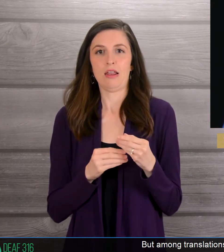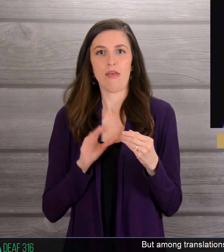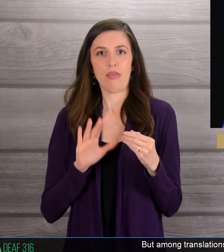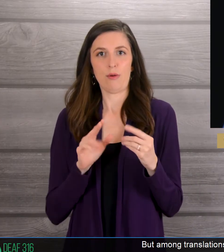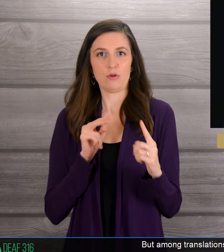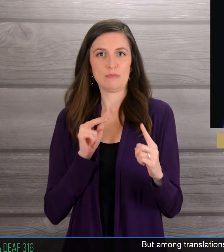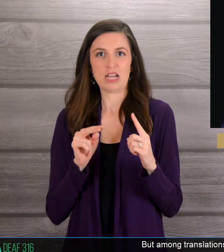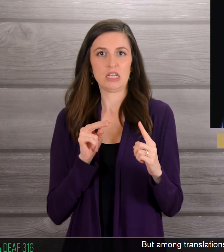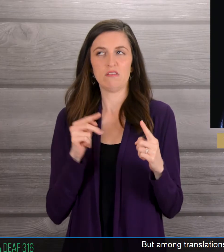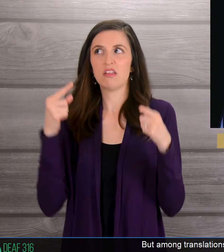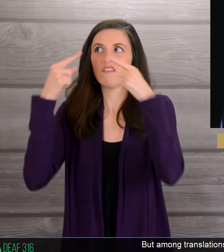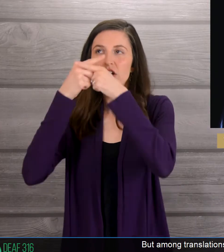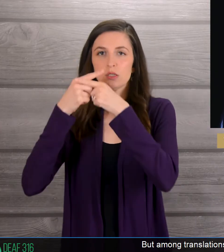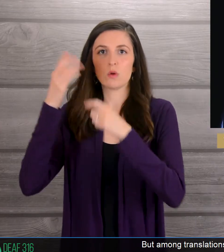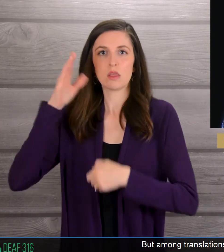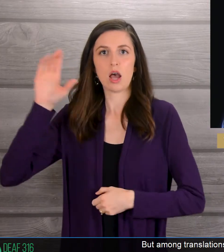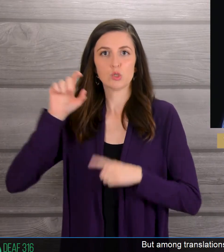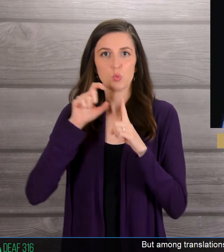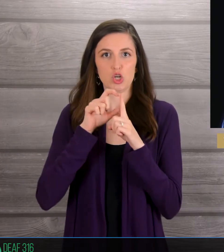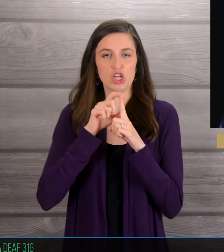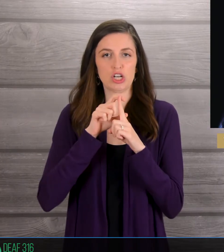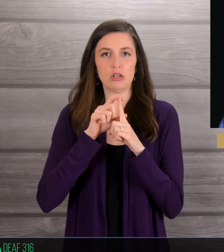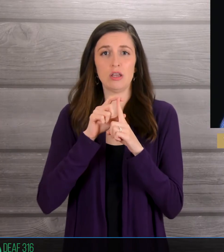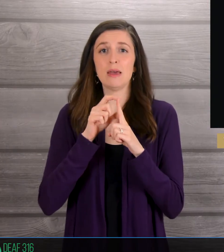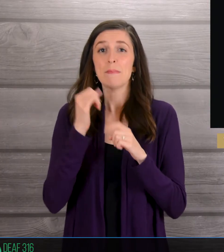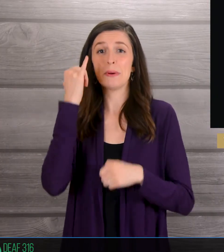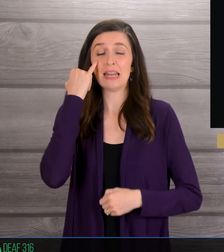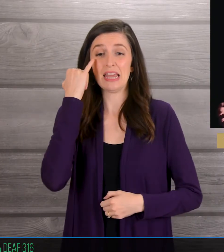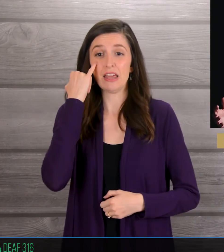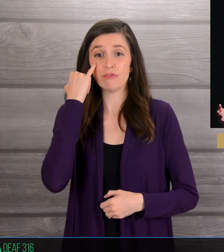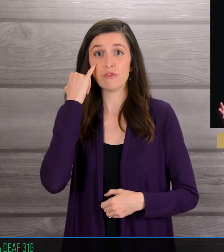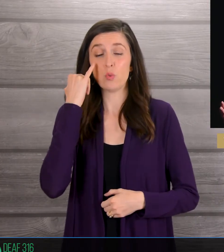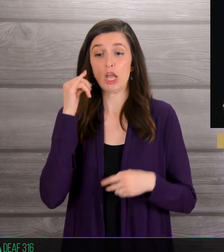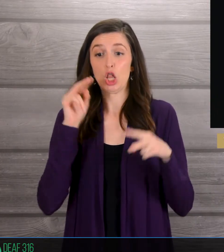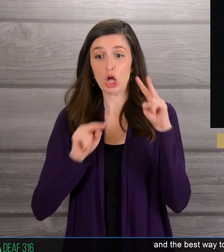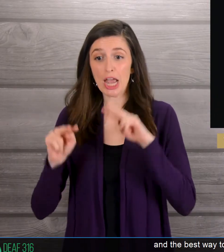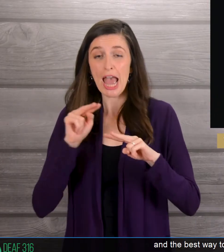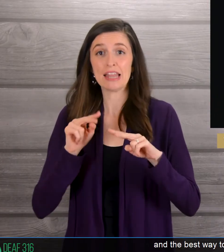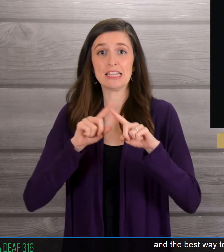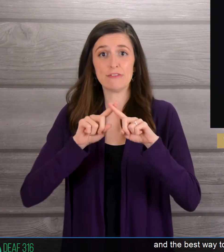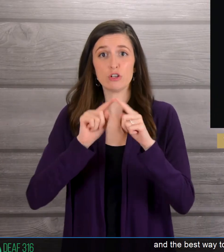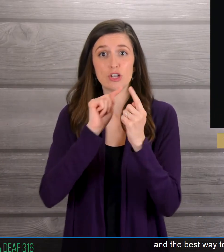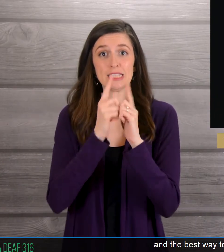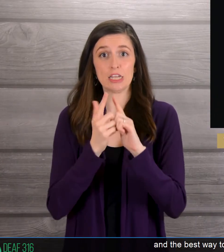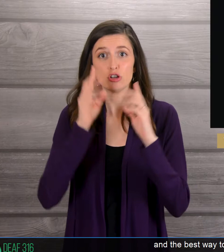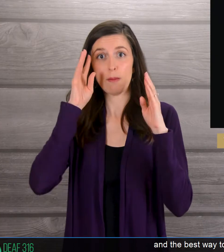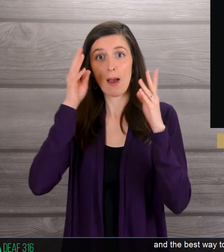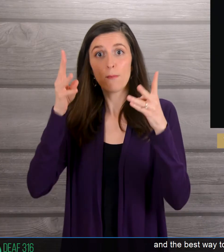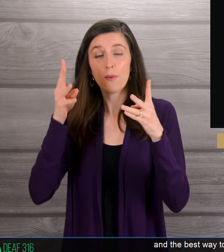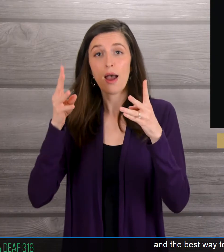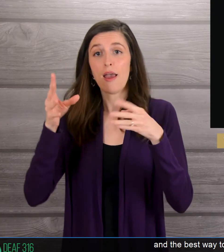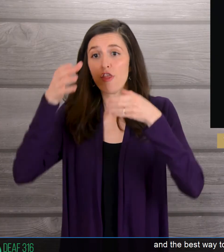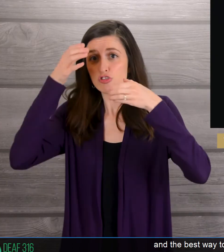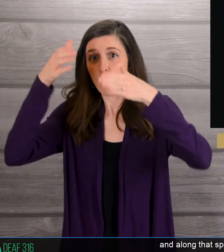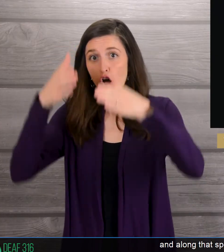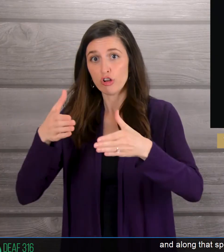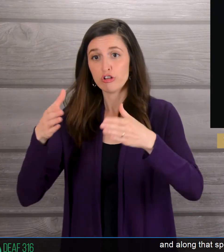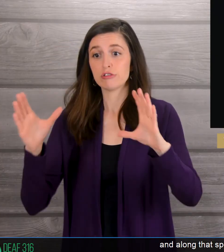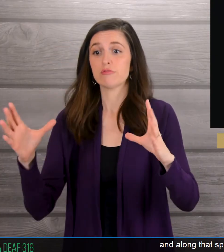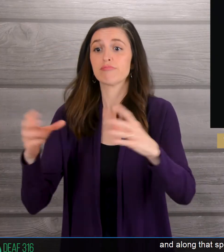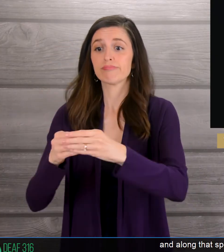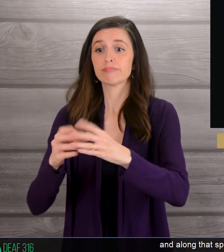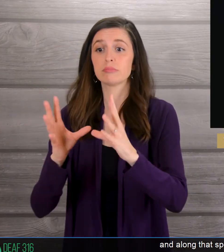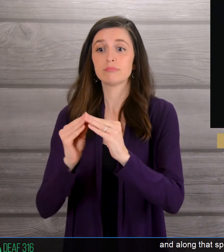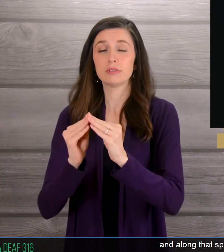by committees of scholars, we really have many different choices. And the best way to explain it is there's a spectrum, and along